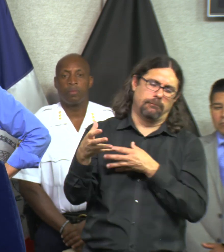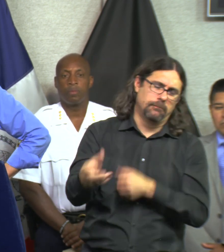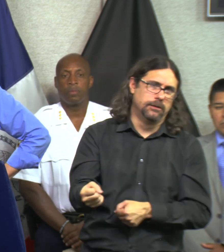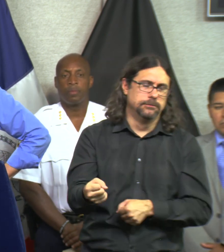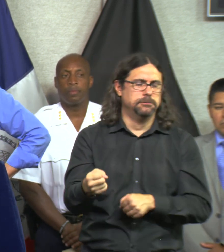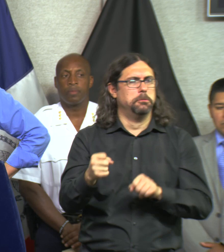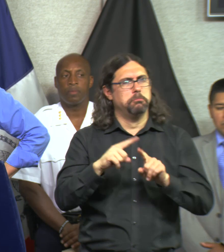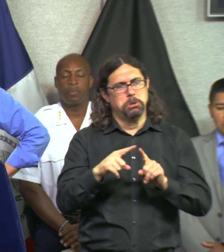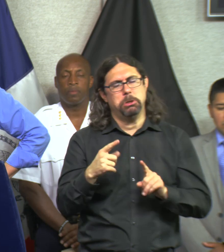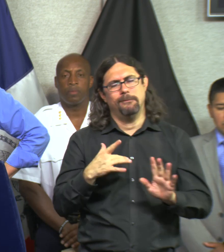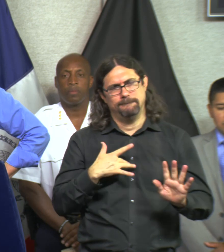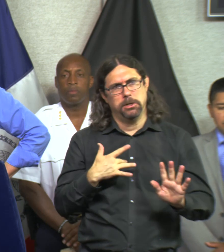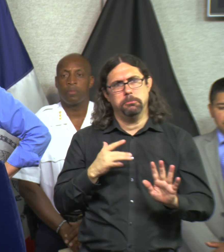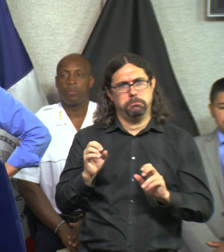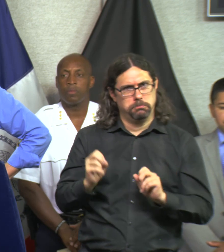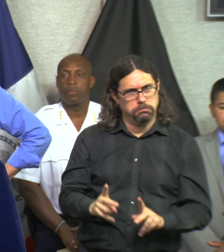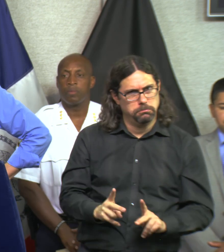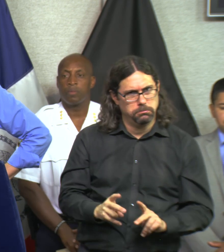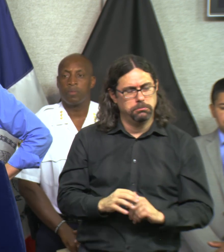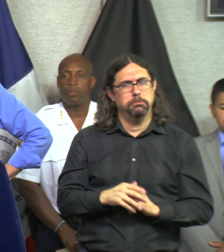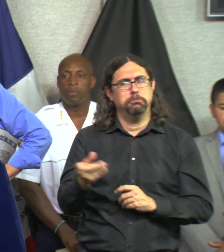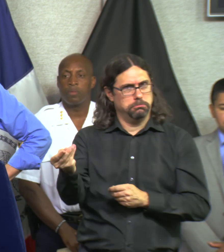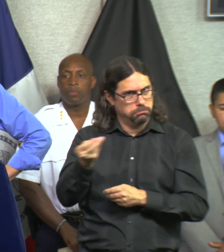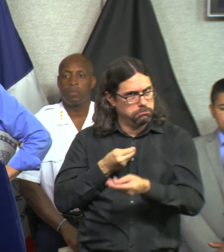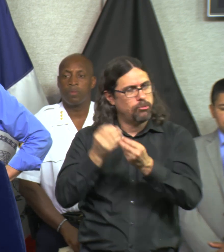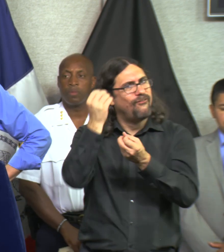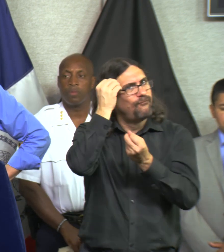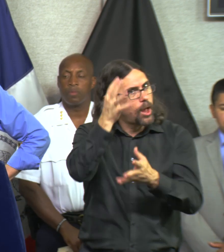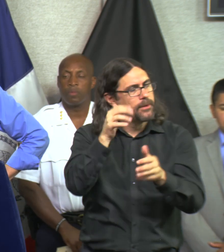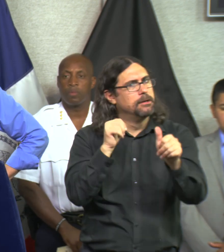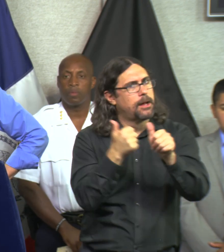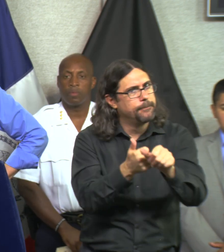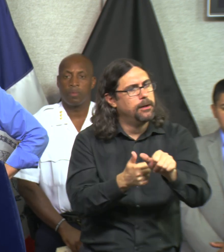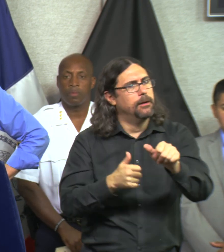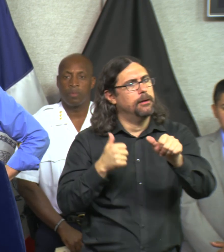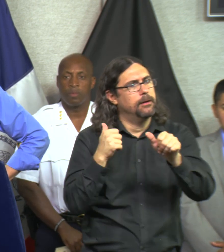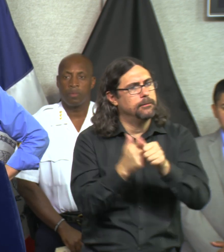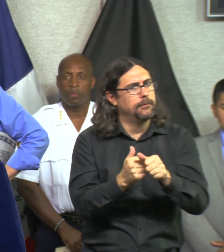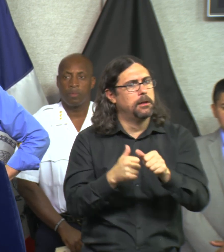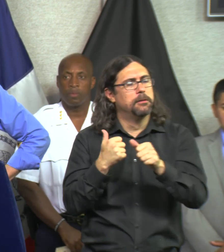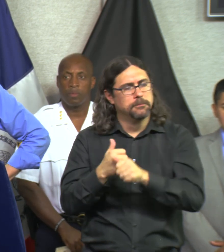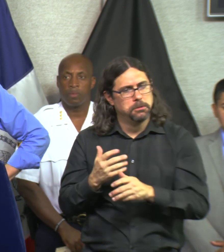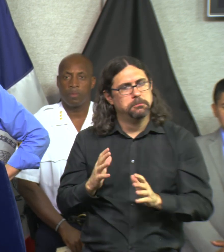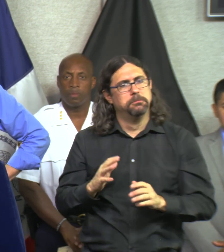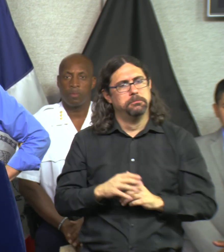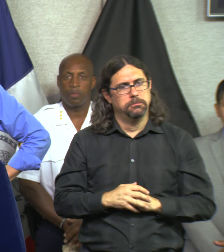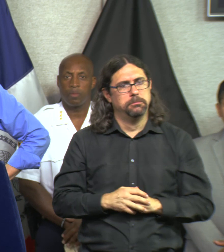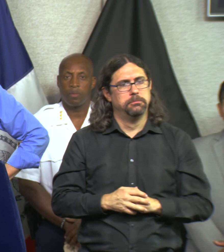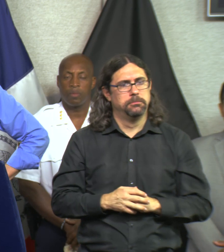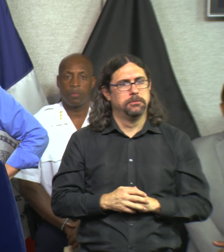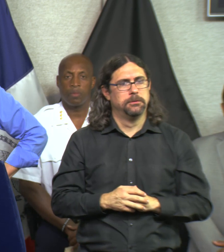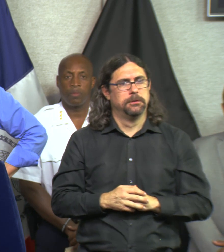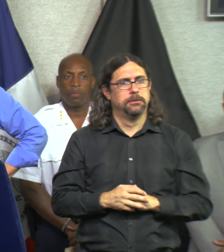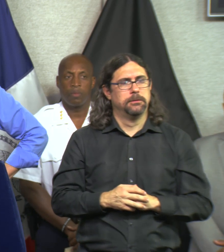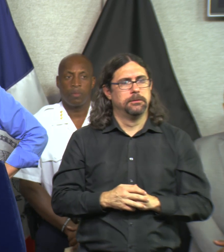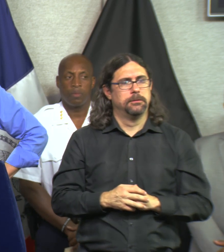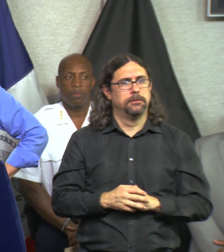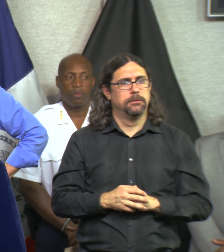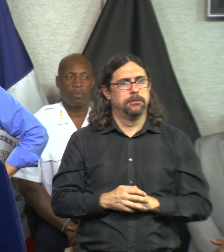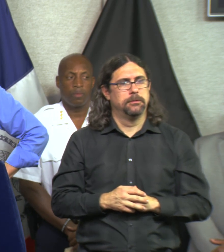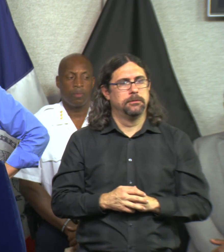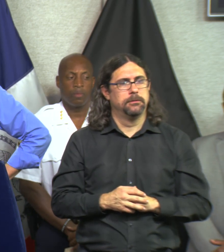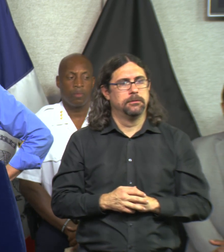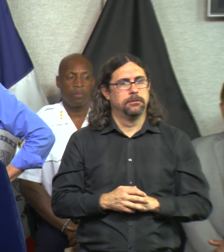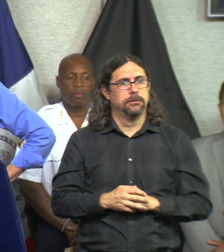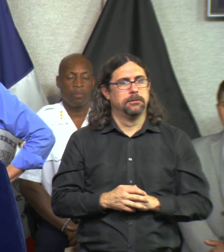they've said in the last week that makes me dubious about their capacity levels, their personnel levels, their physical capacity in terms